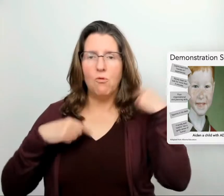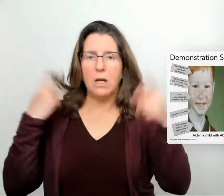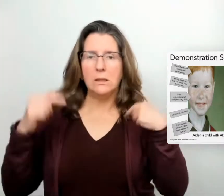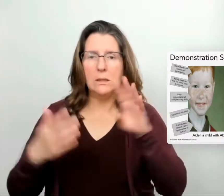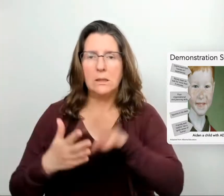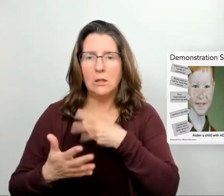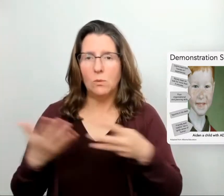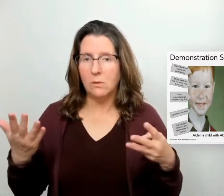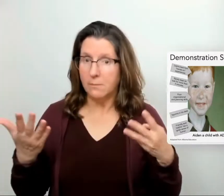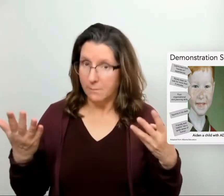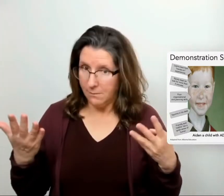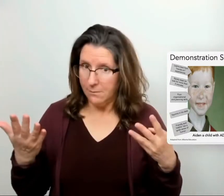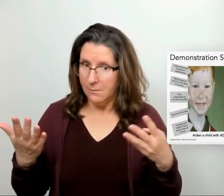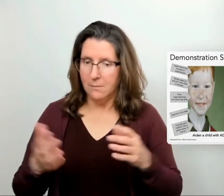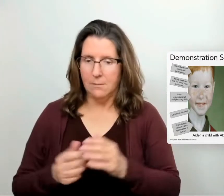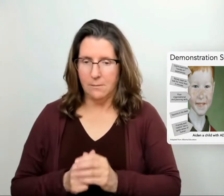a crazy schedule for Aiden.